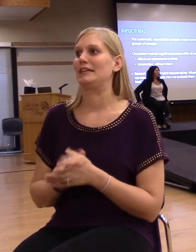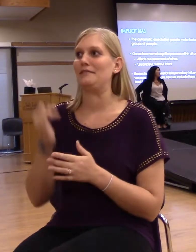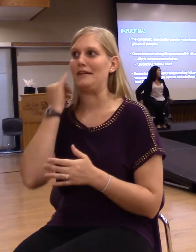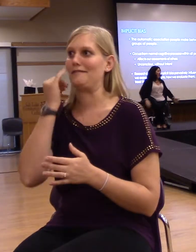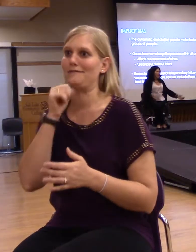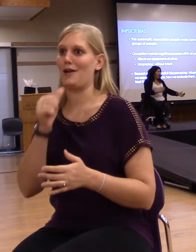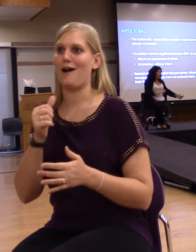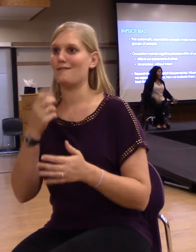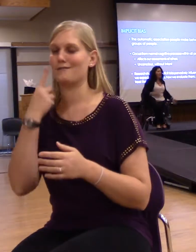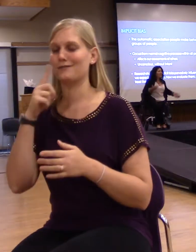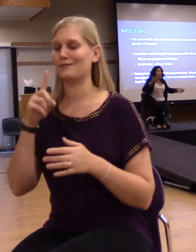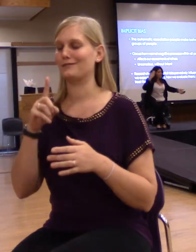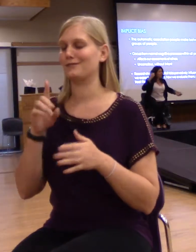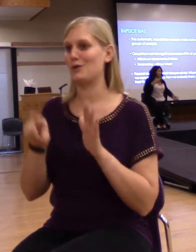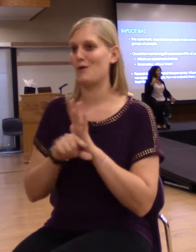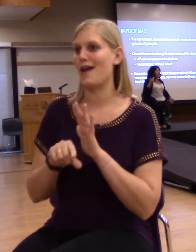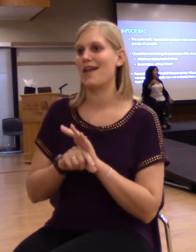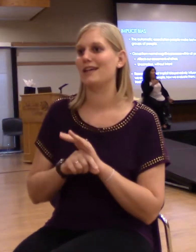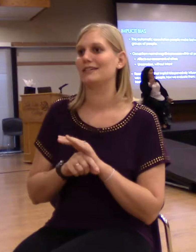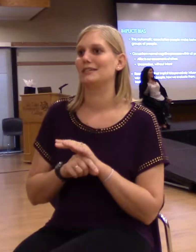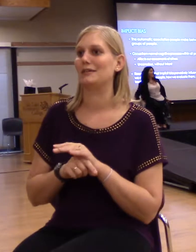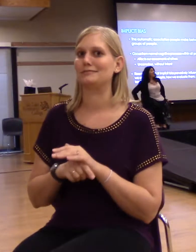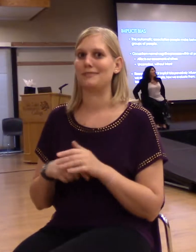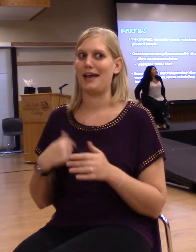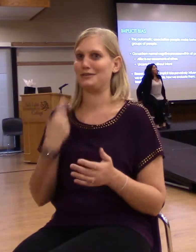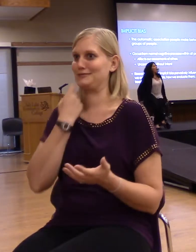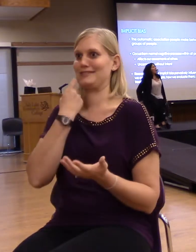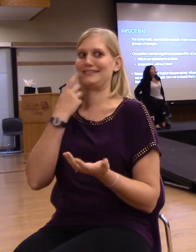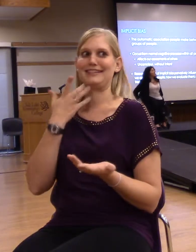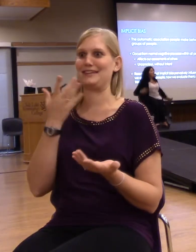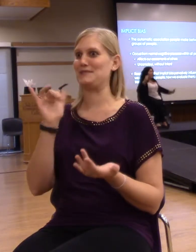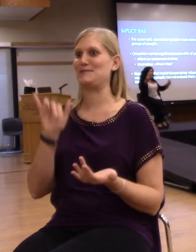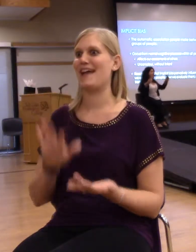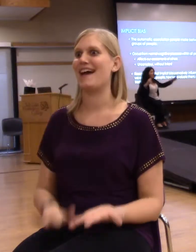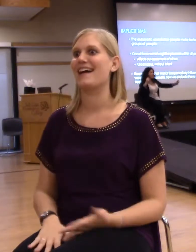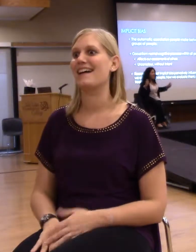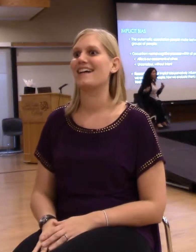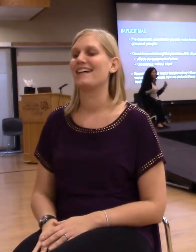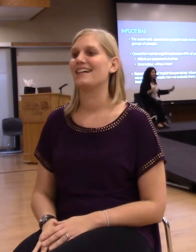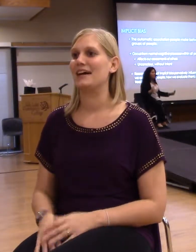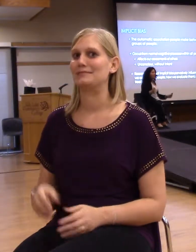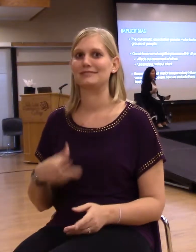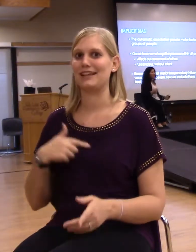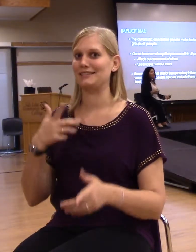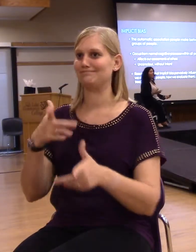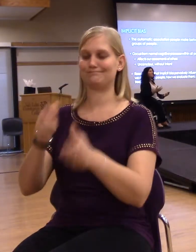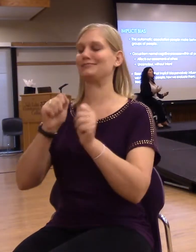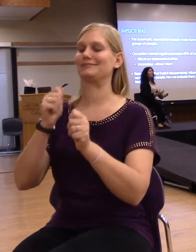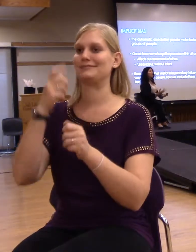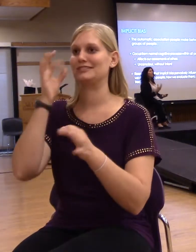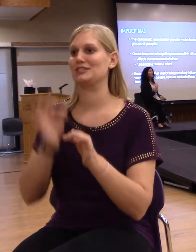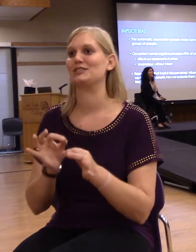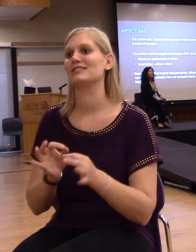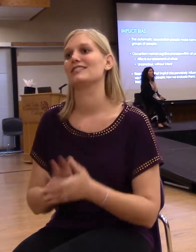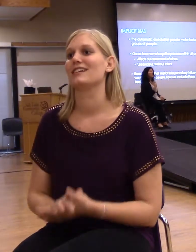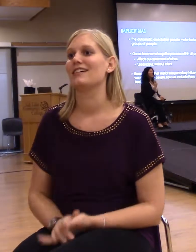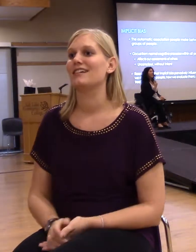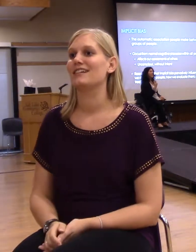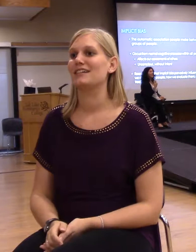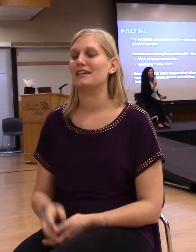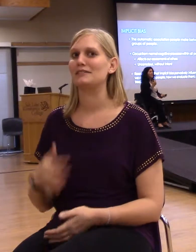stupid, he's athletic, right? I mean, I just did it, right? So I'm making these snap judgment calls, and it's important for me